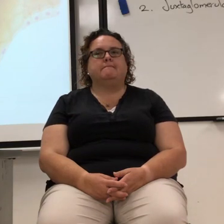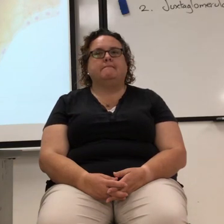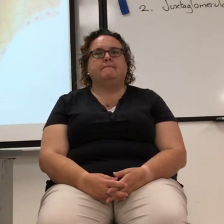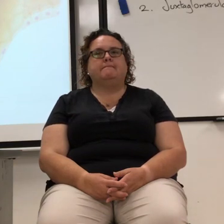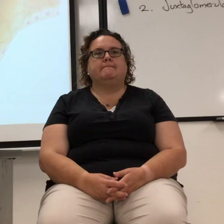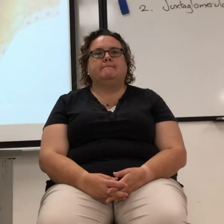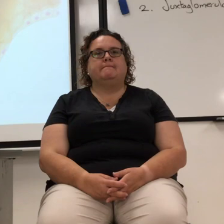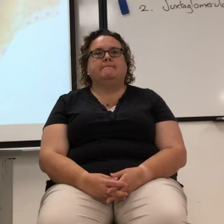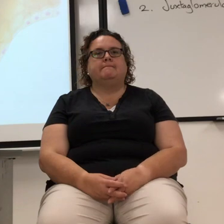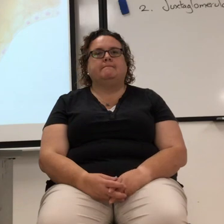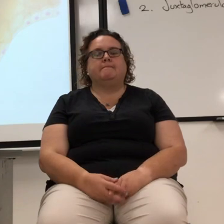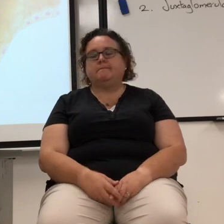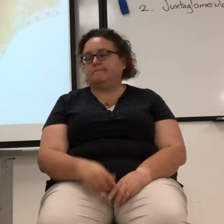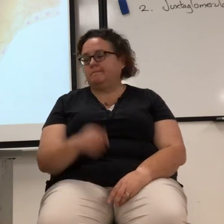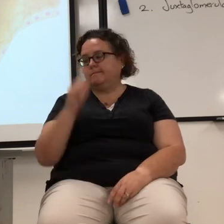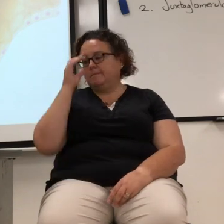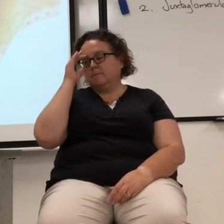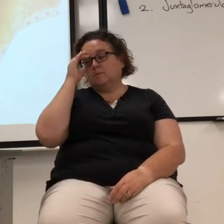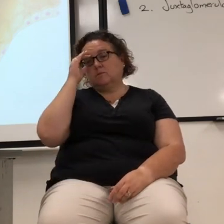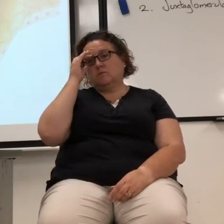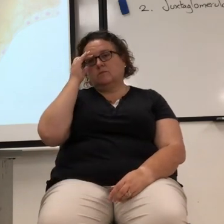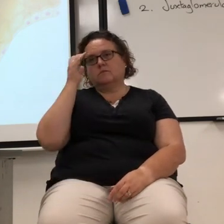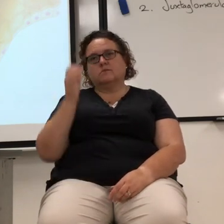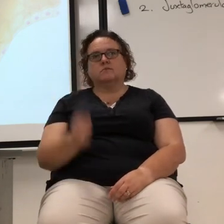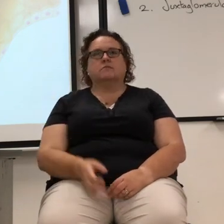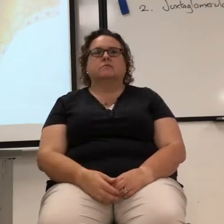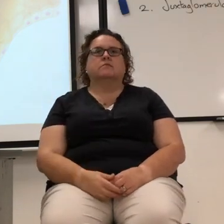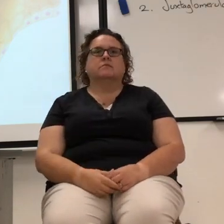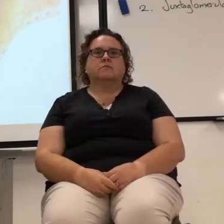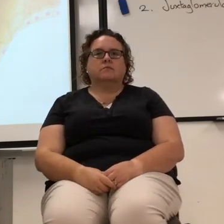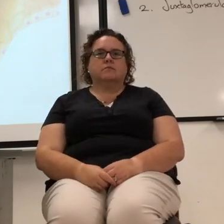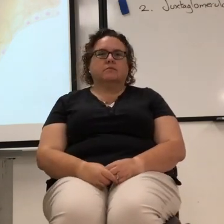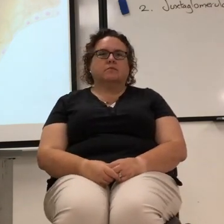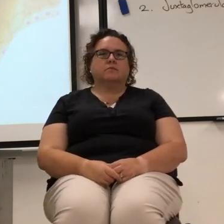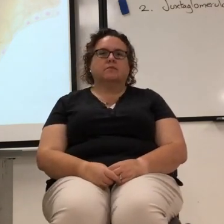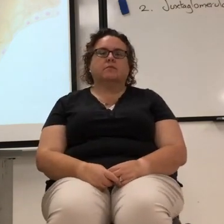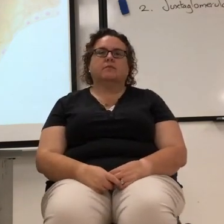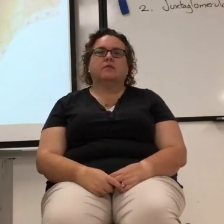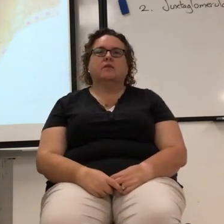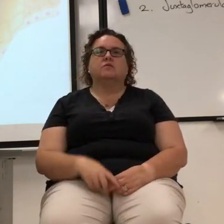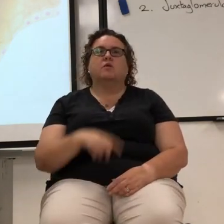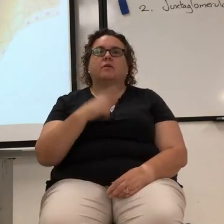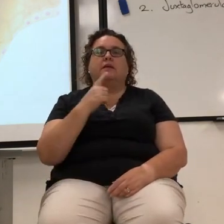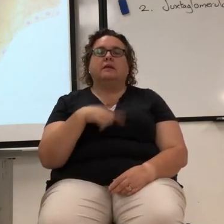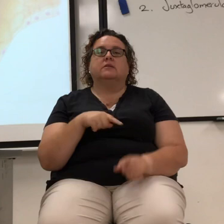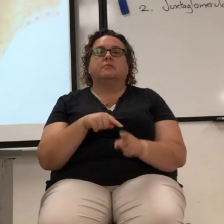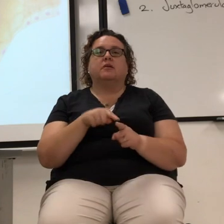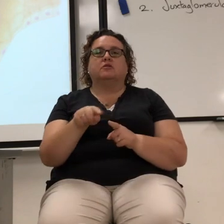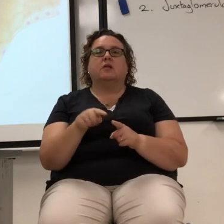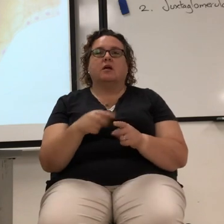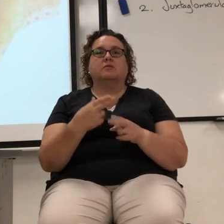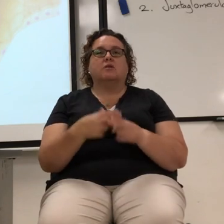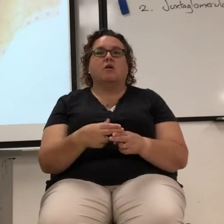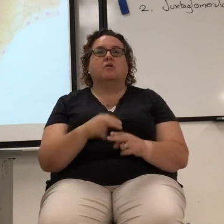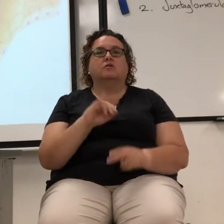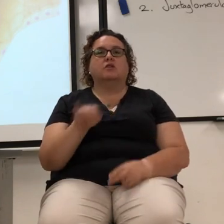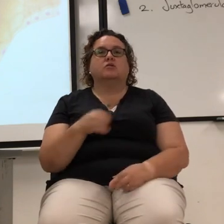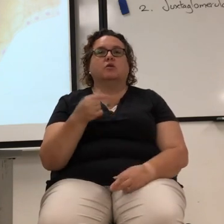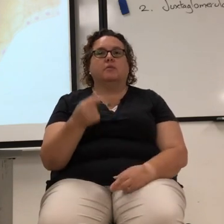arteriole. Now, these specialized smooth muscle cells called juxtaglomerular